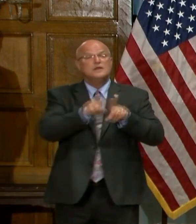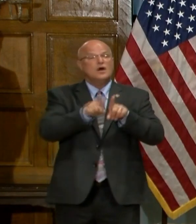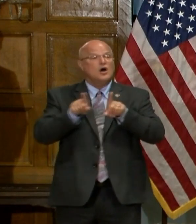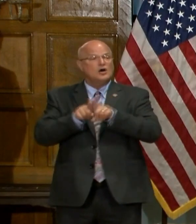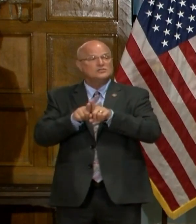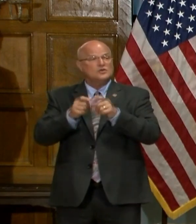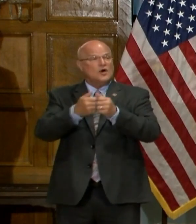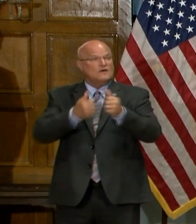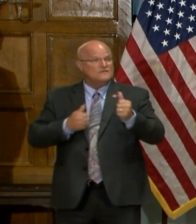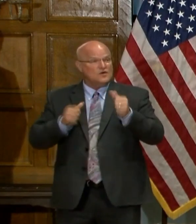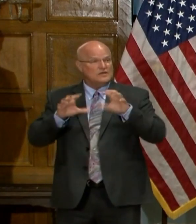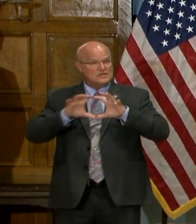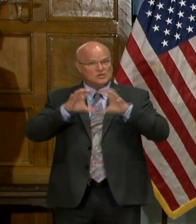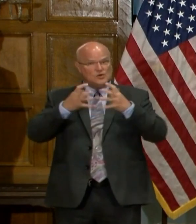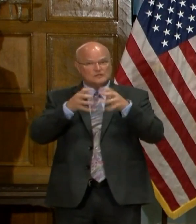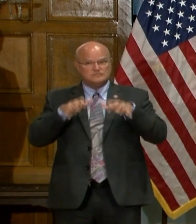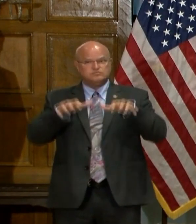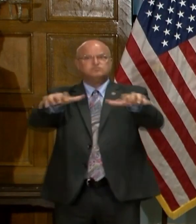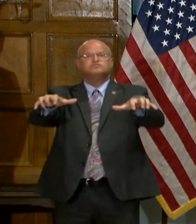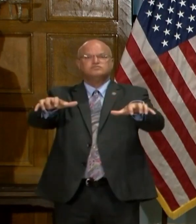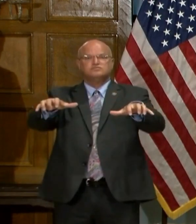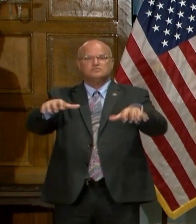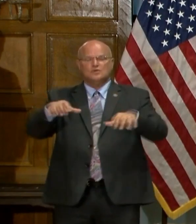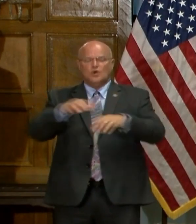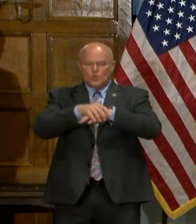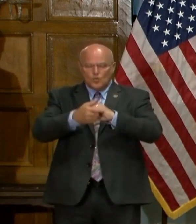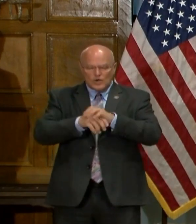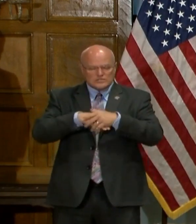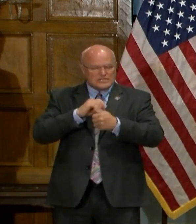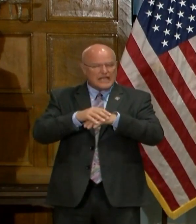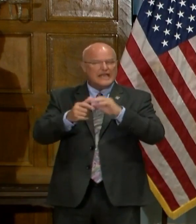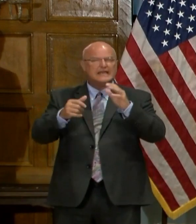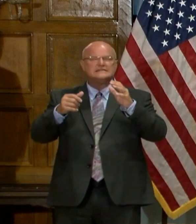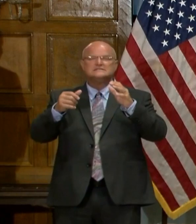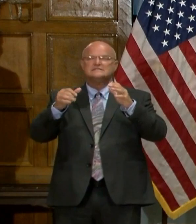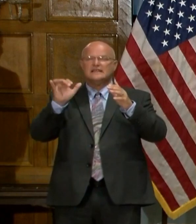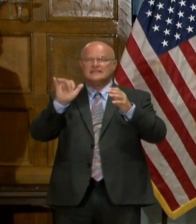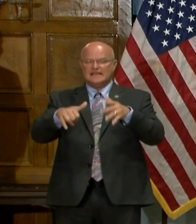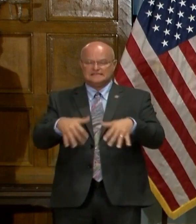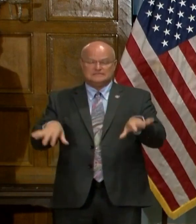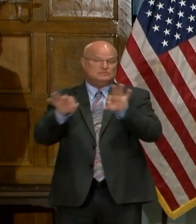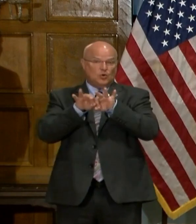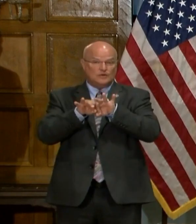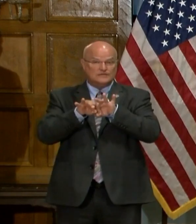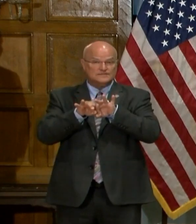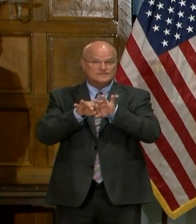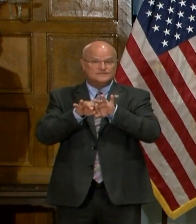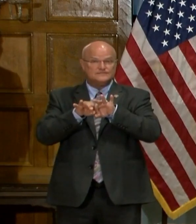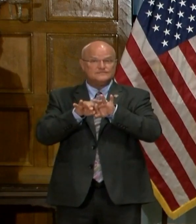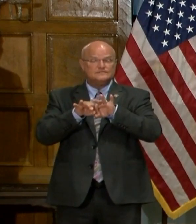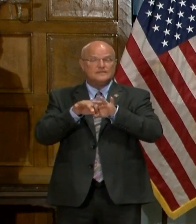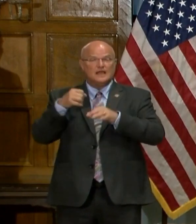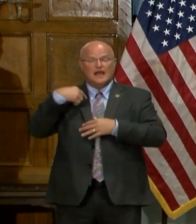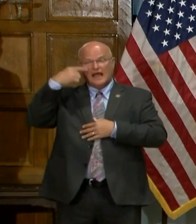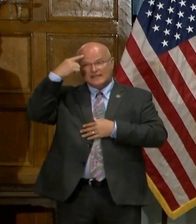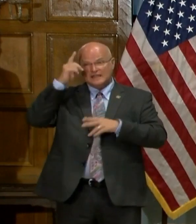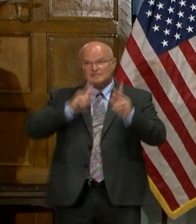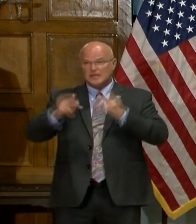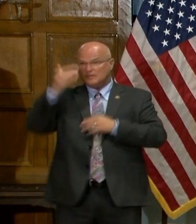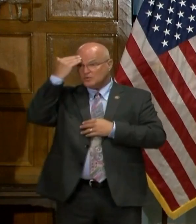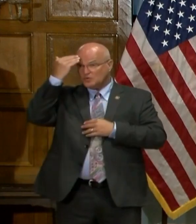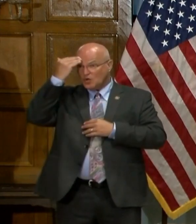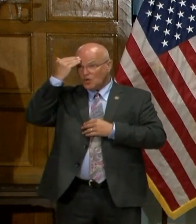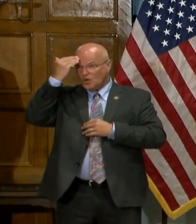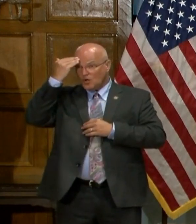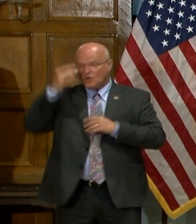also avoiding crowds, washing hands, all these things we've been talking about. I think people know about